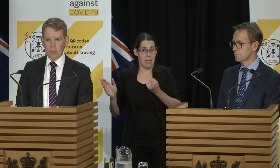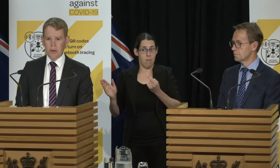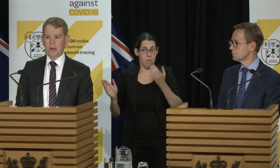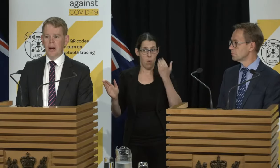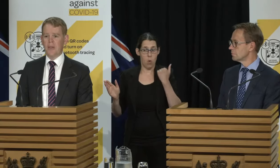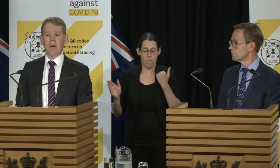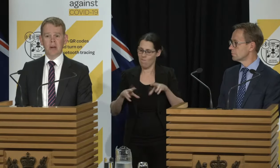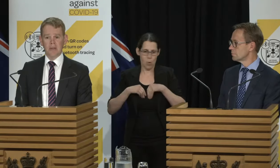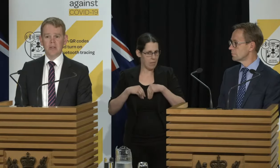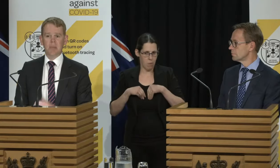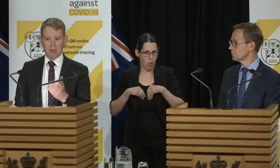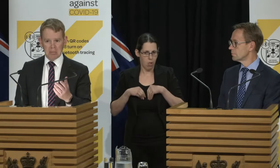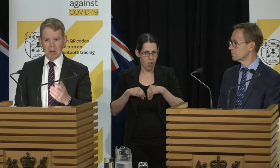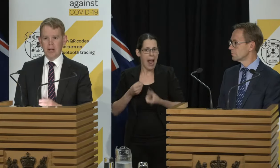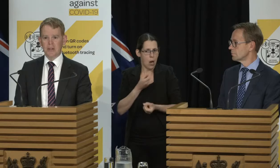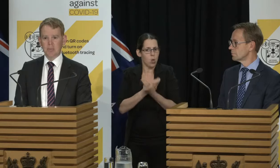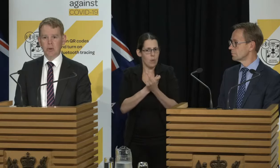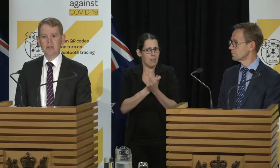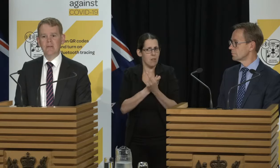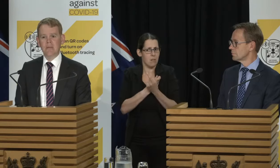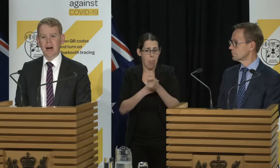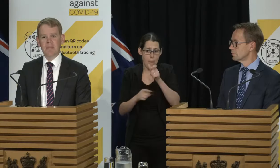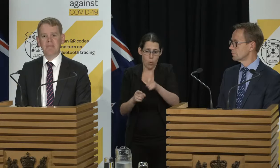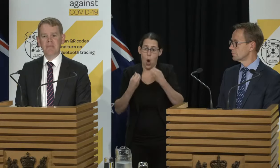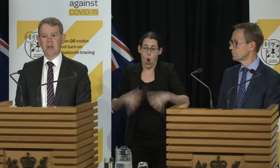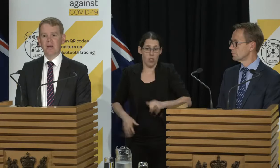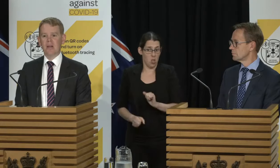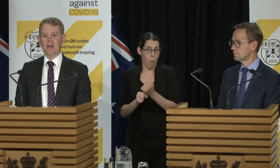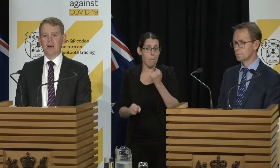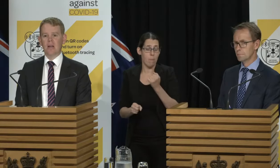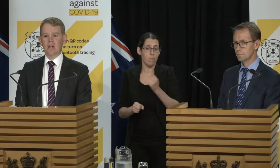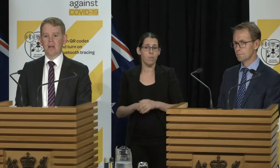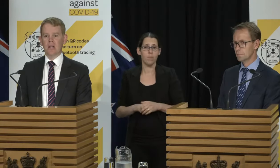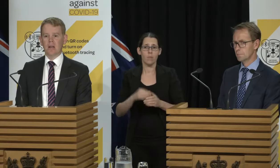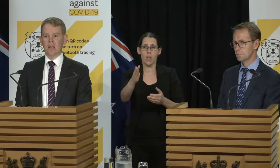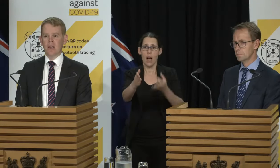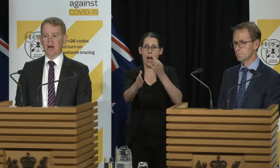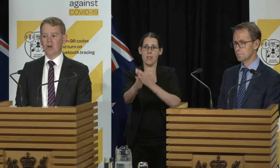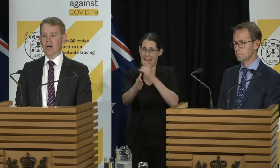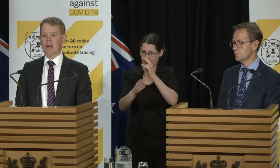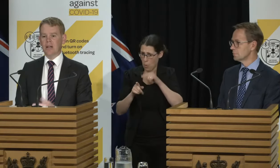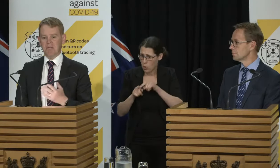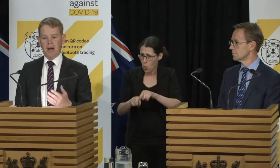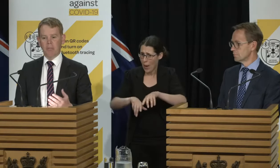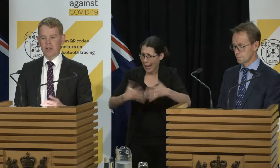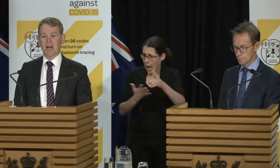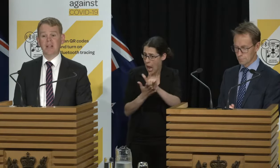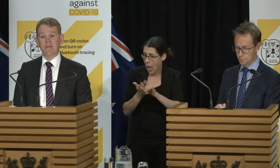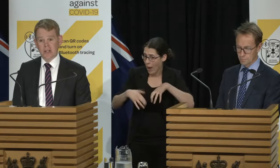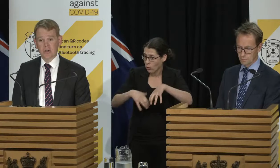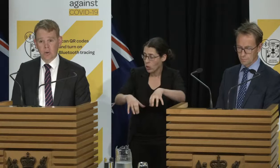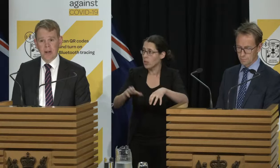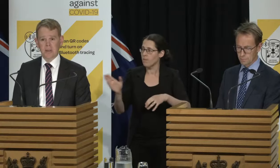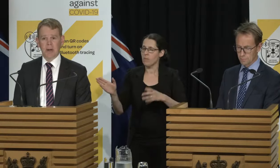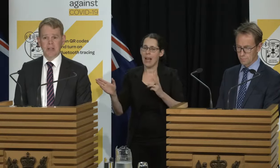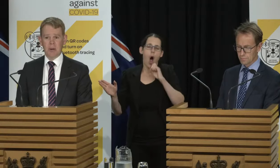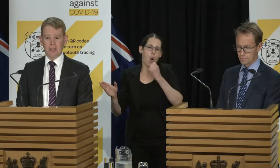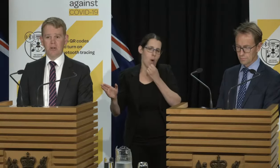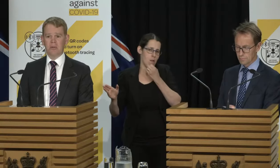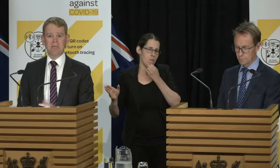their job. There may be others, but at this point... Pursue any legal action? Look, again, I'd take advice on